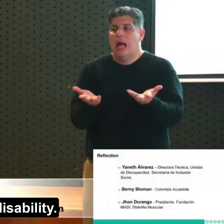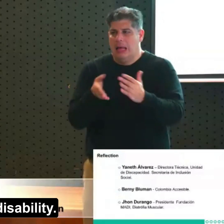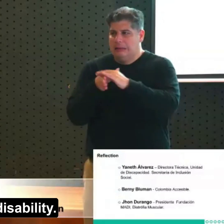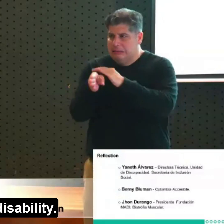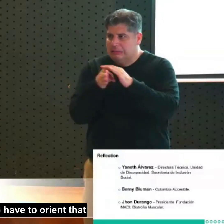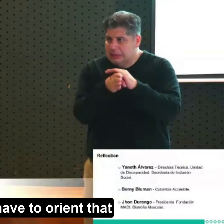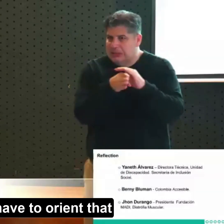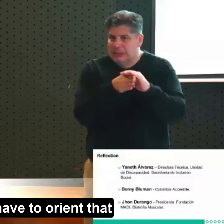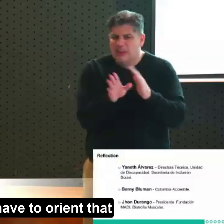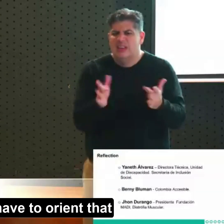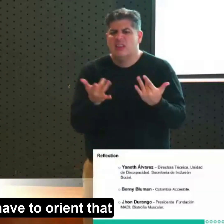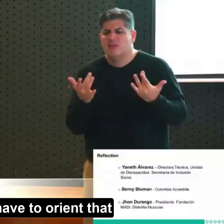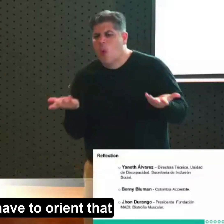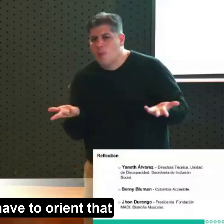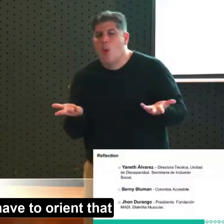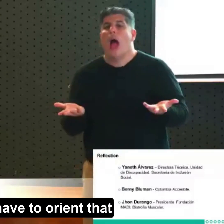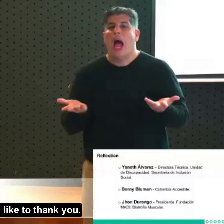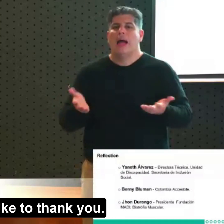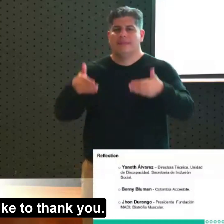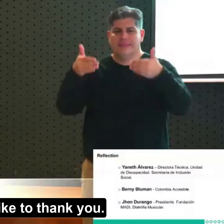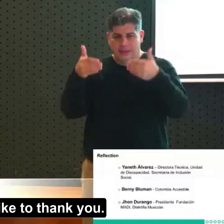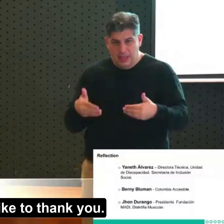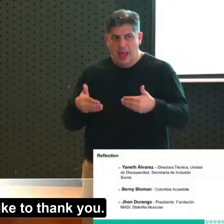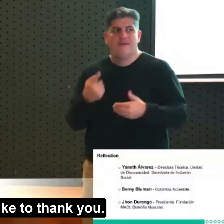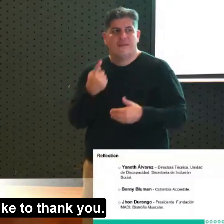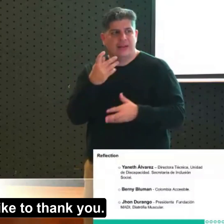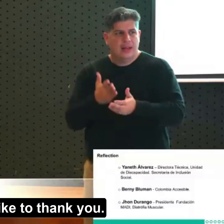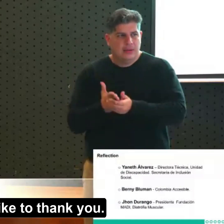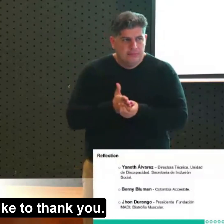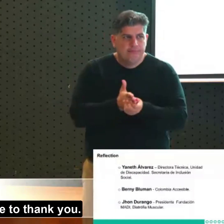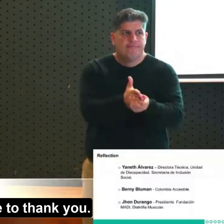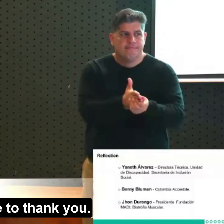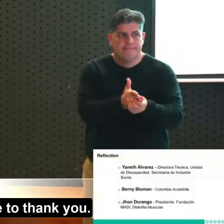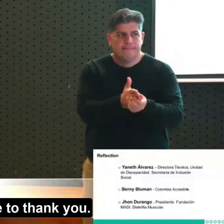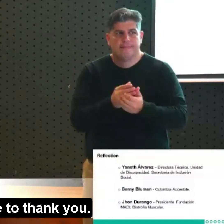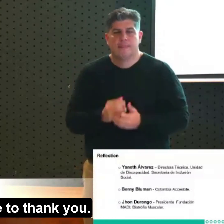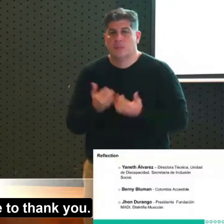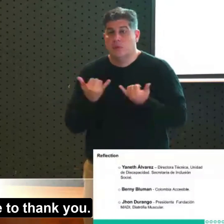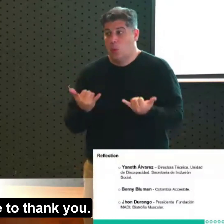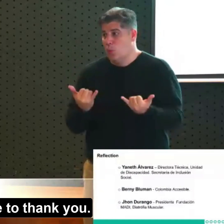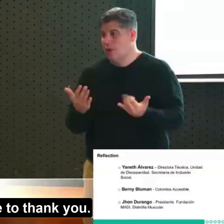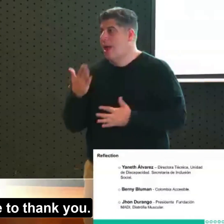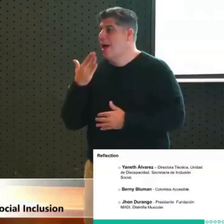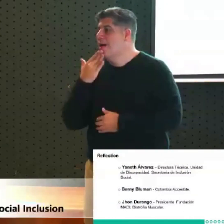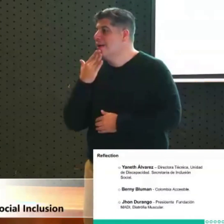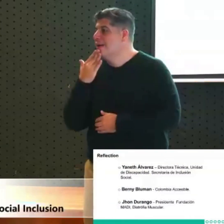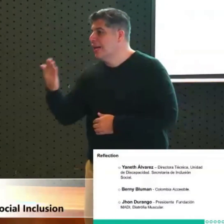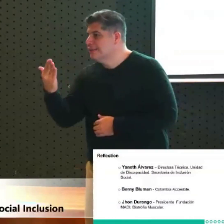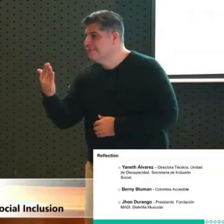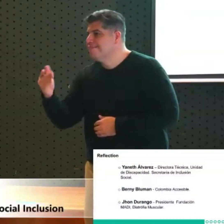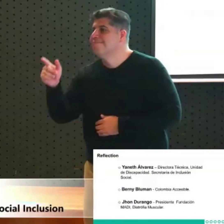accessibility, disability, we also have to orient that. And I'd like to thank you.